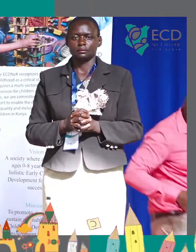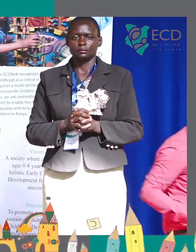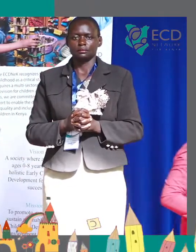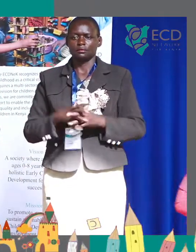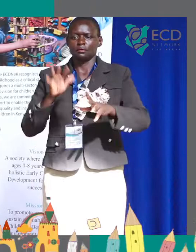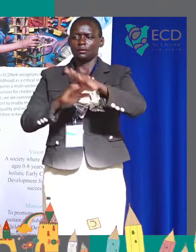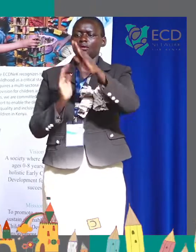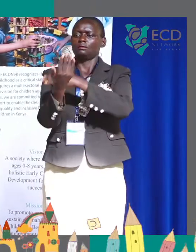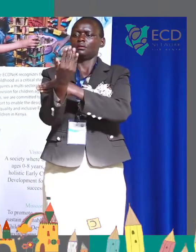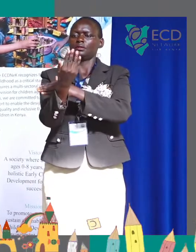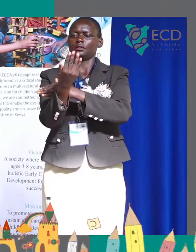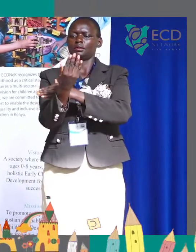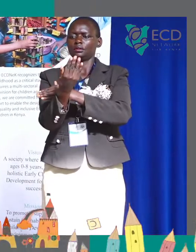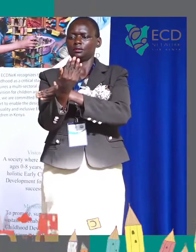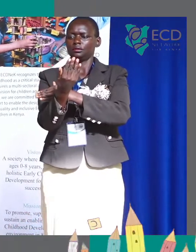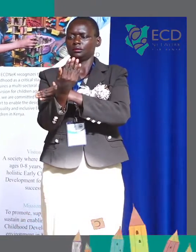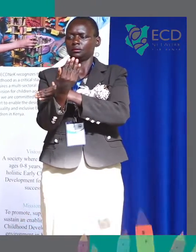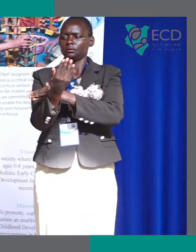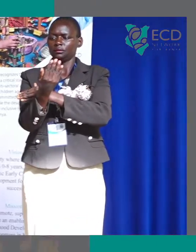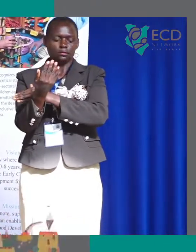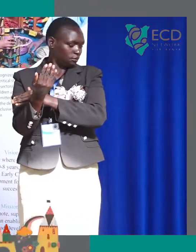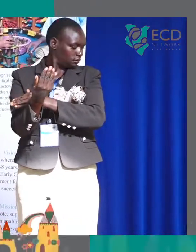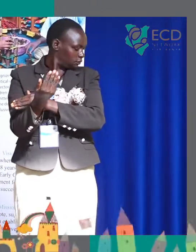Good morning.